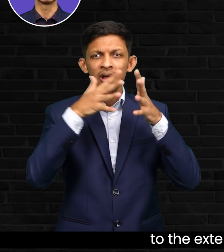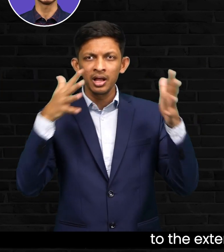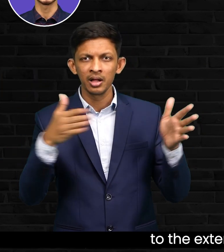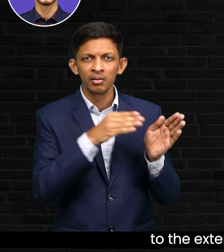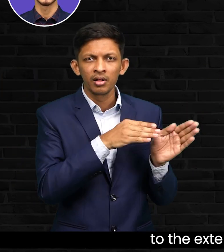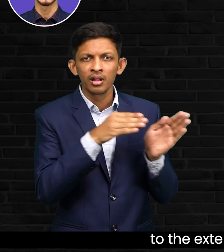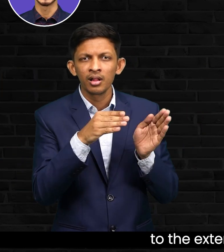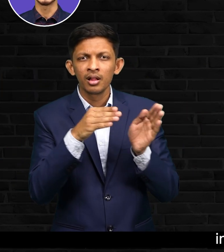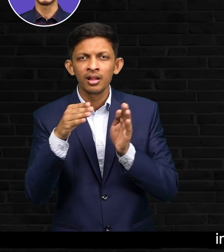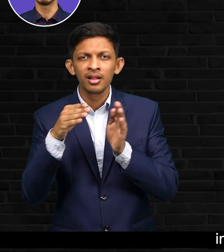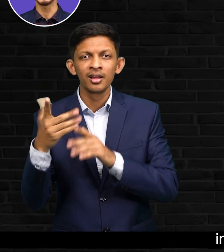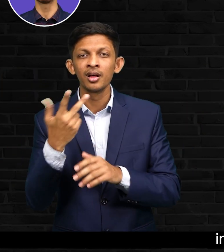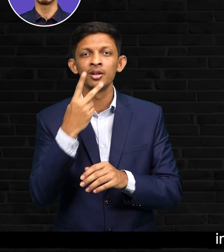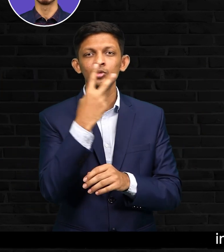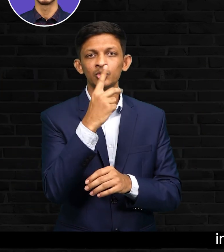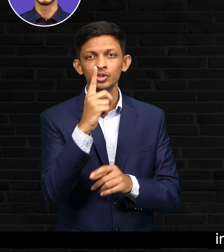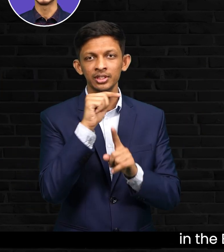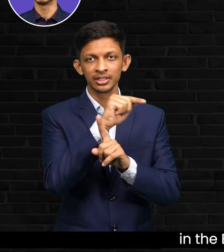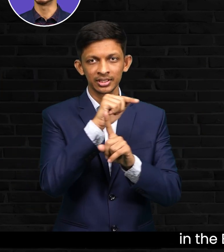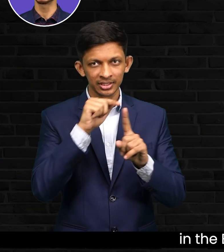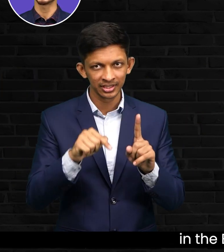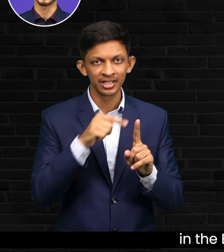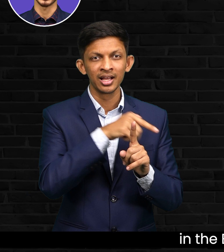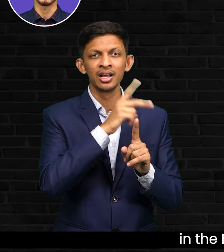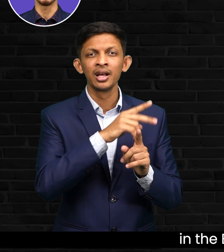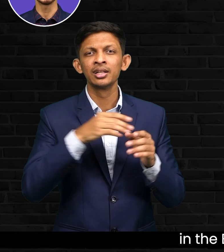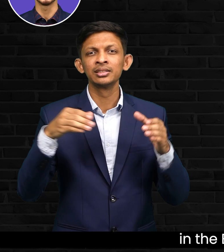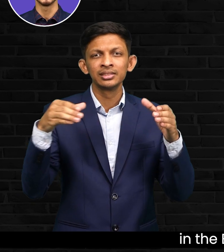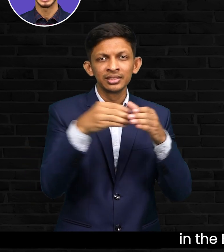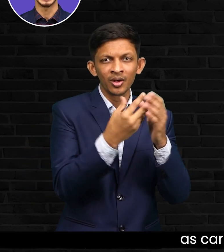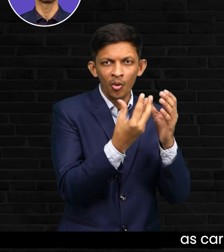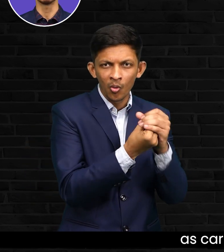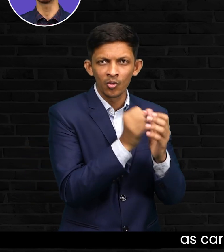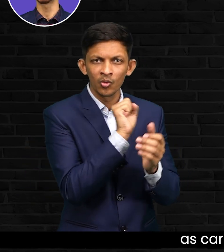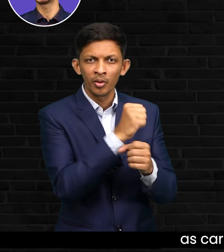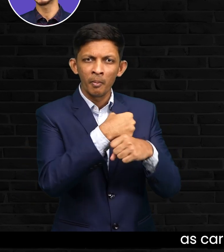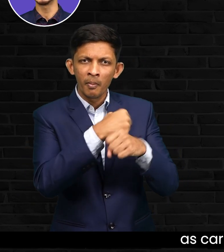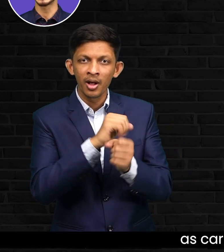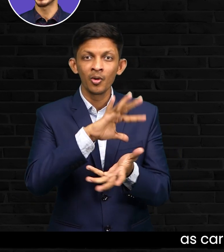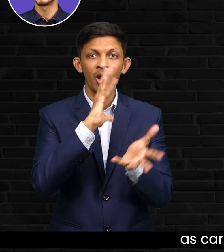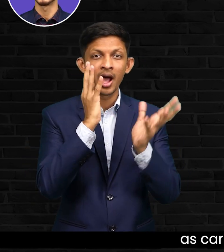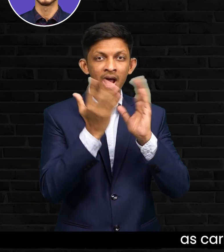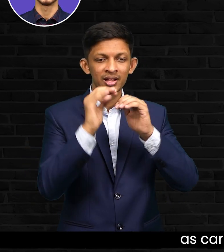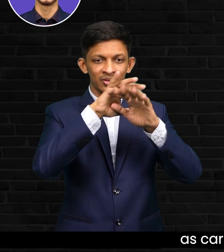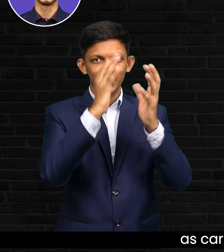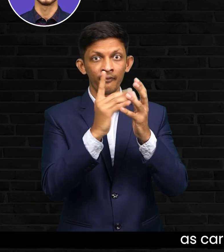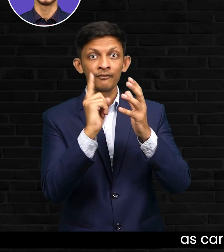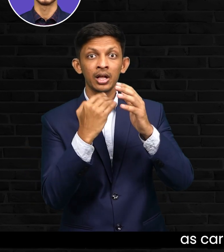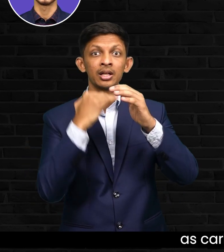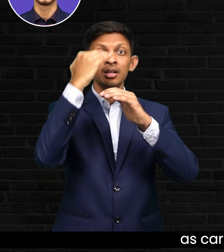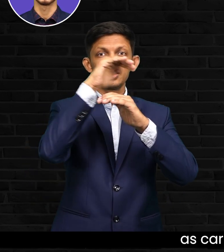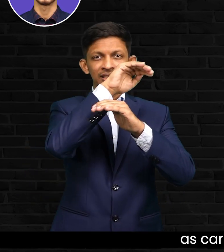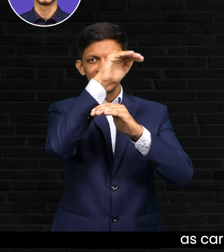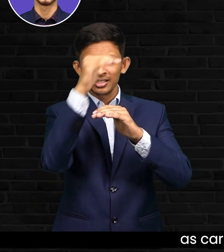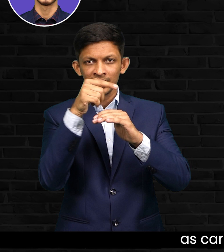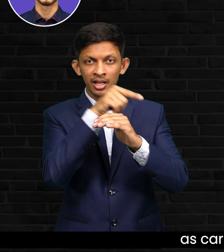and exists in combined form in the Earth's crust and also as carbon dioxide in the air.